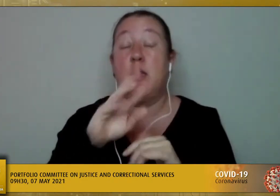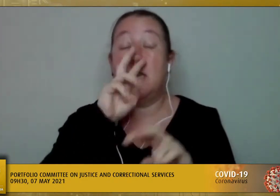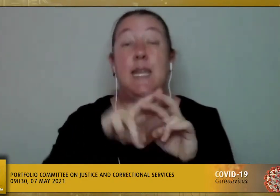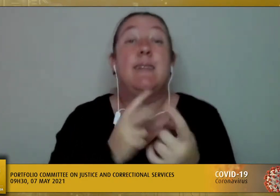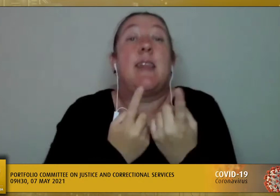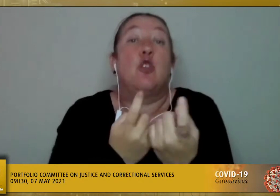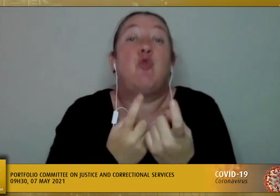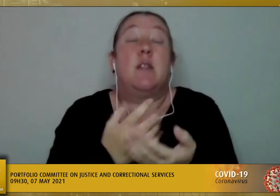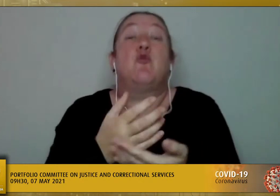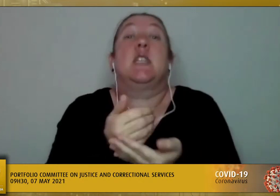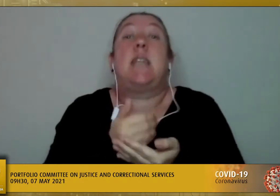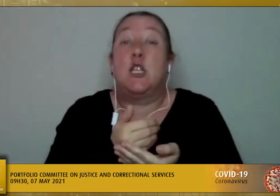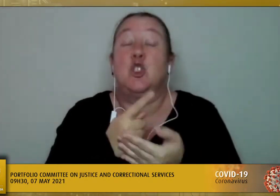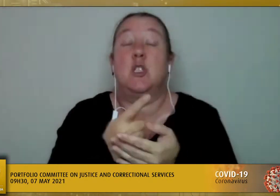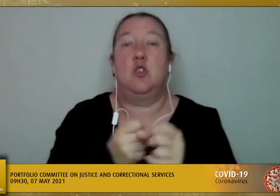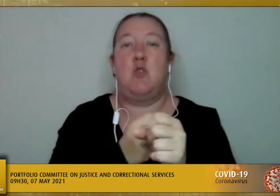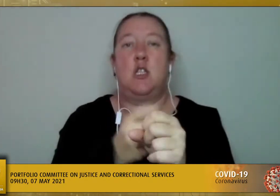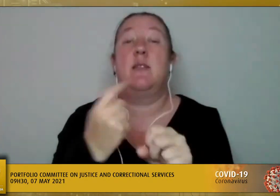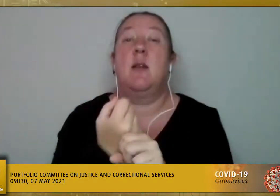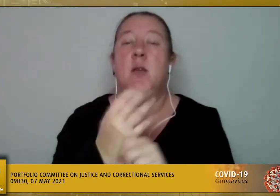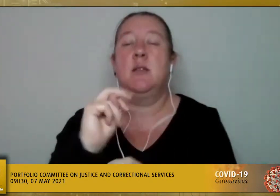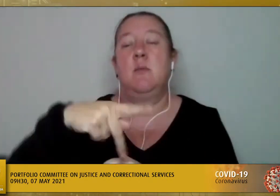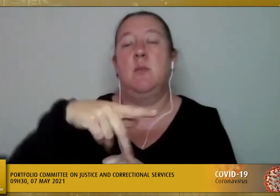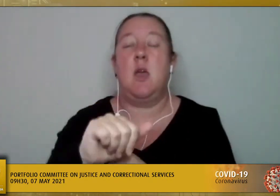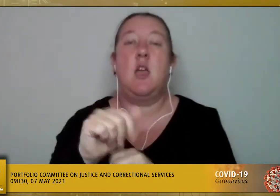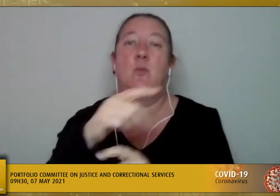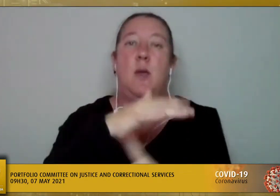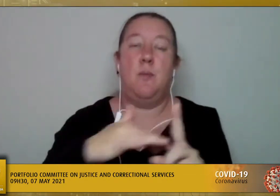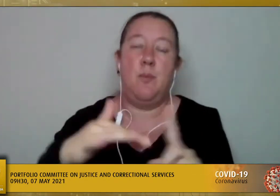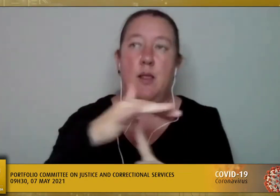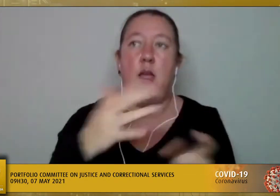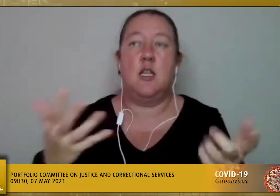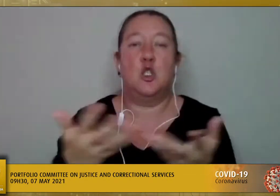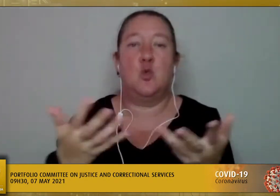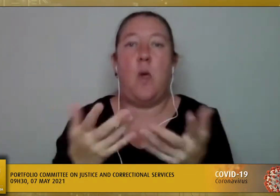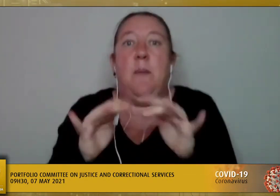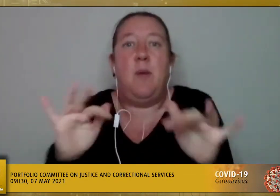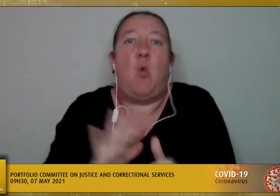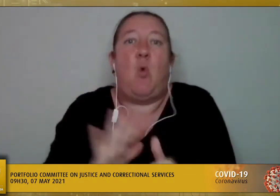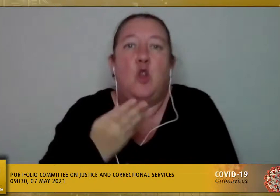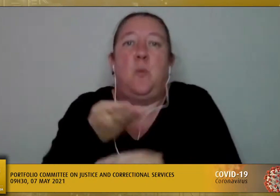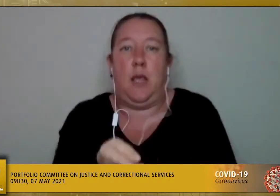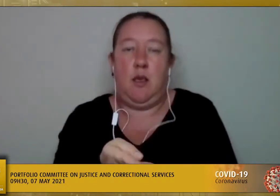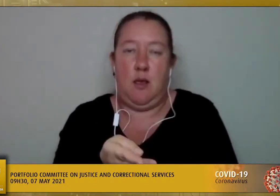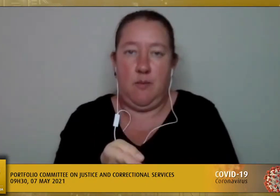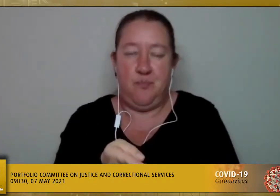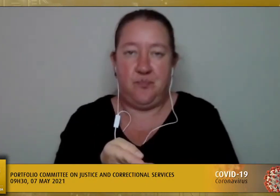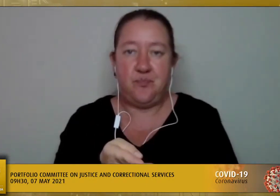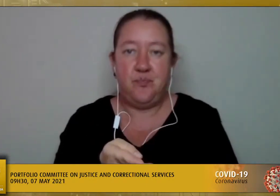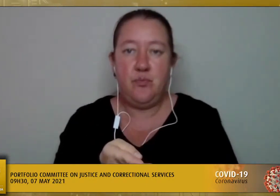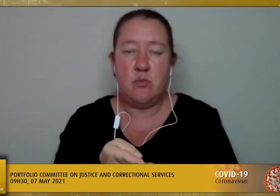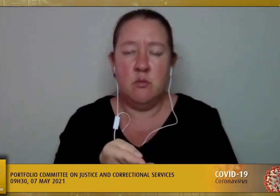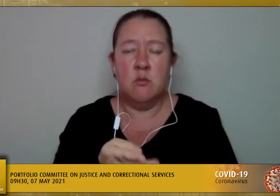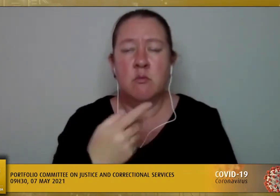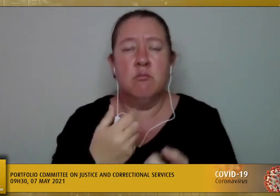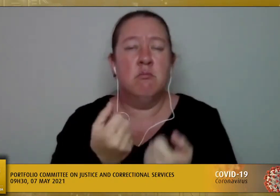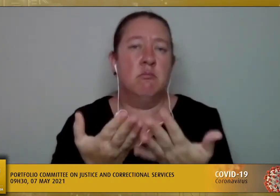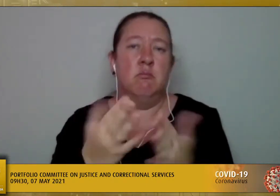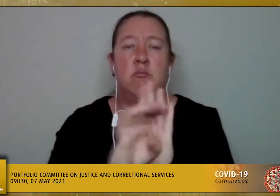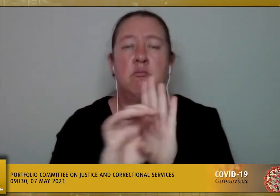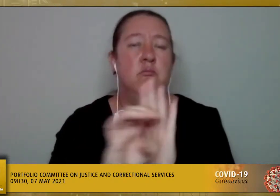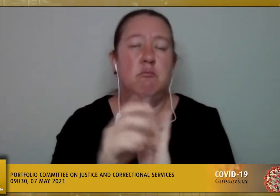makes NPA to be a place where people want to be and let me give you an example